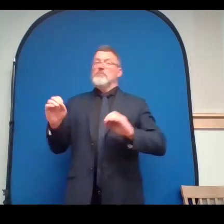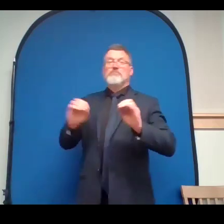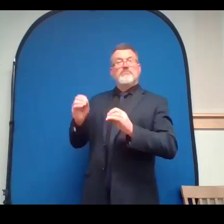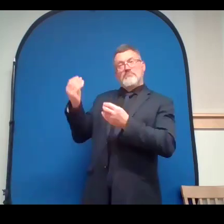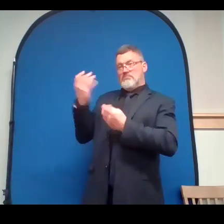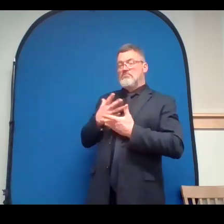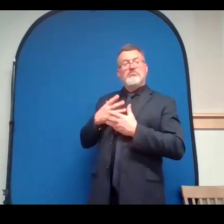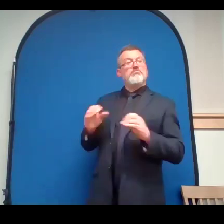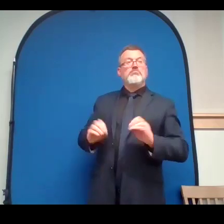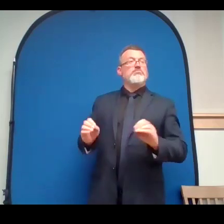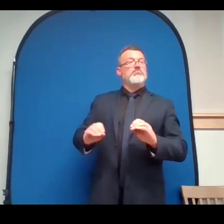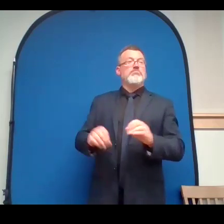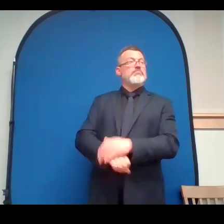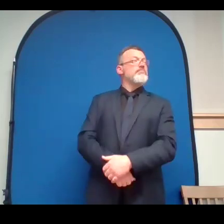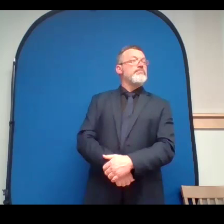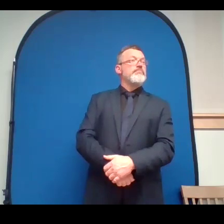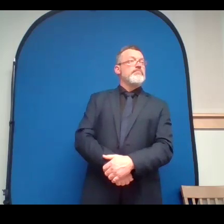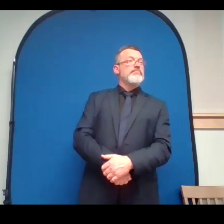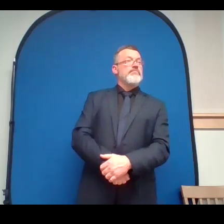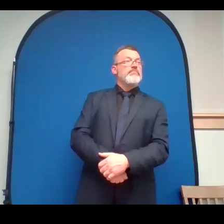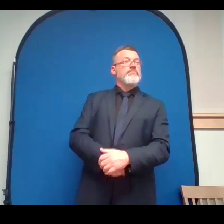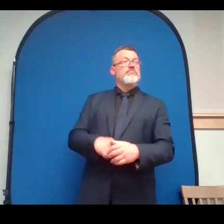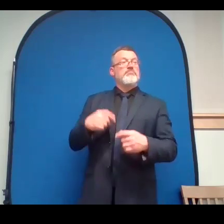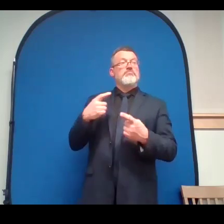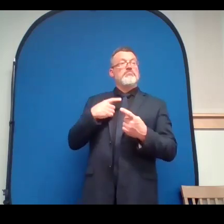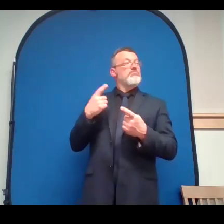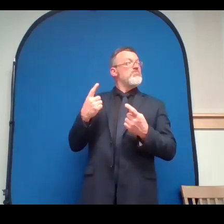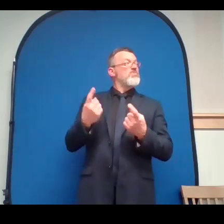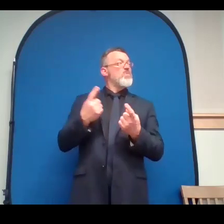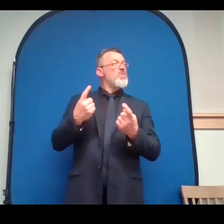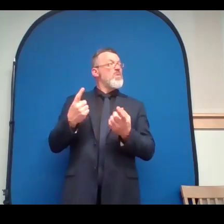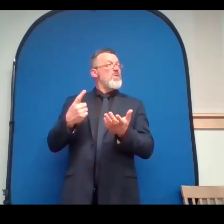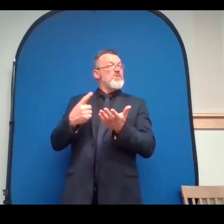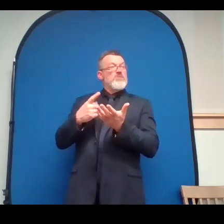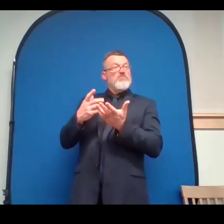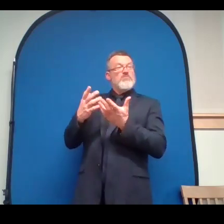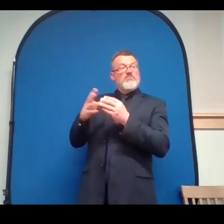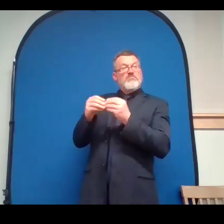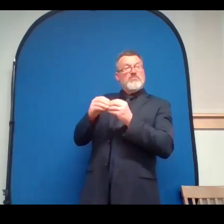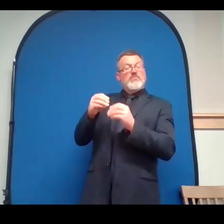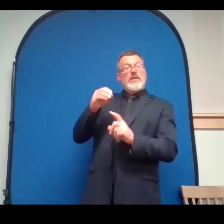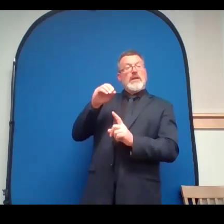No, the only conversation I had with them was on the 16th of September, sir.